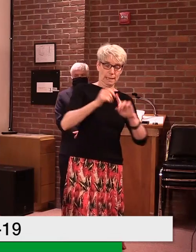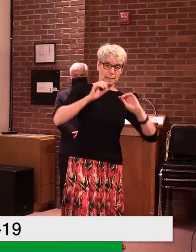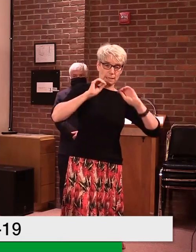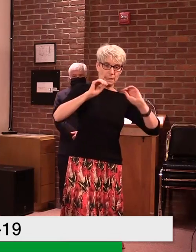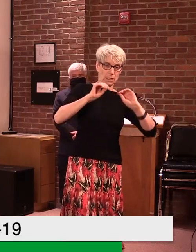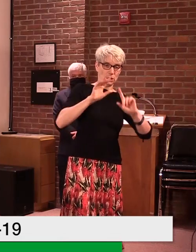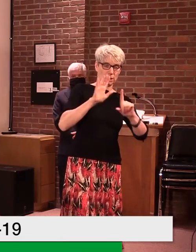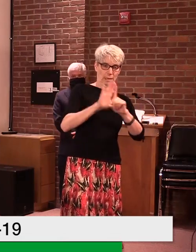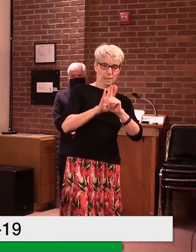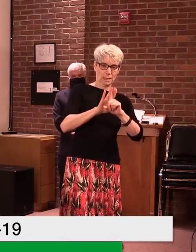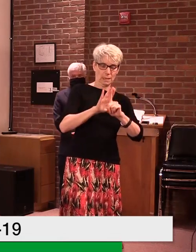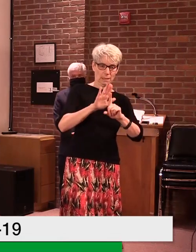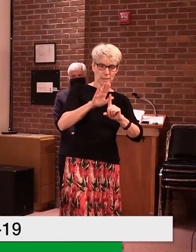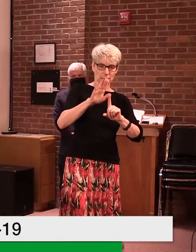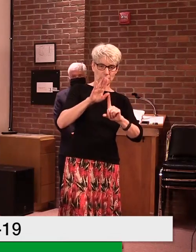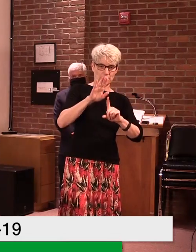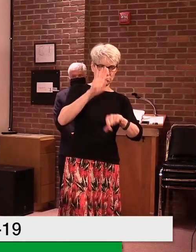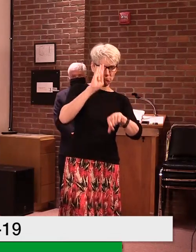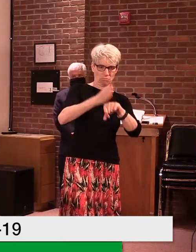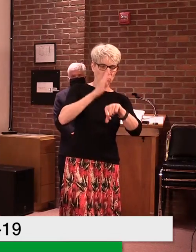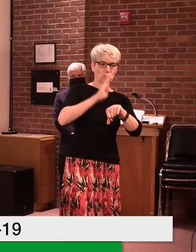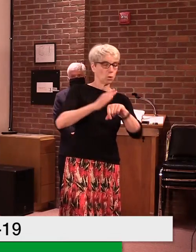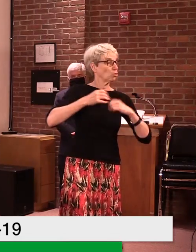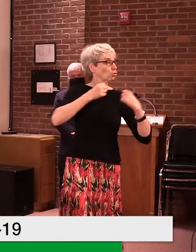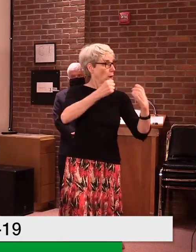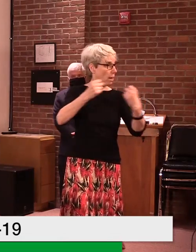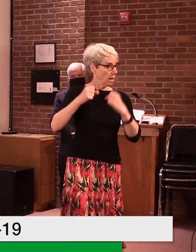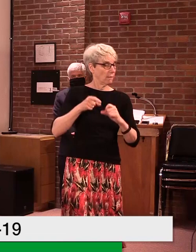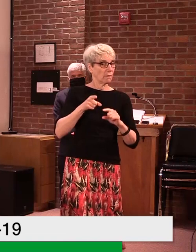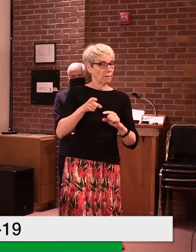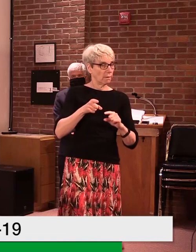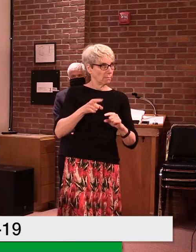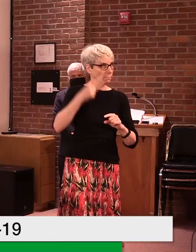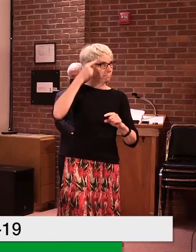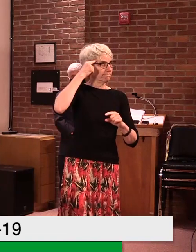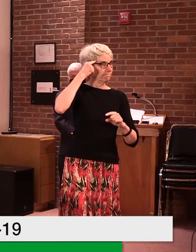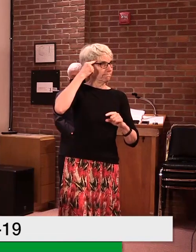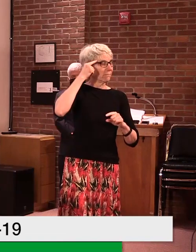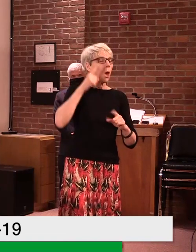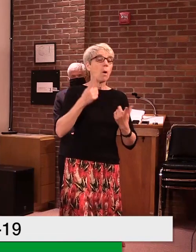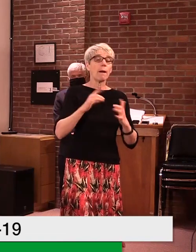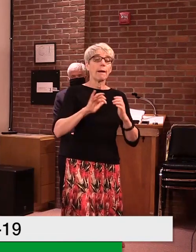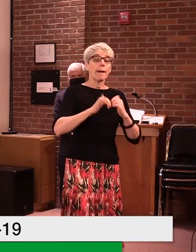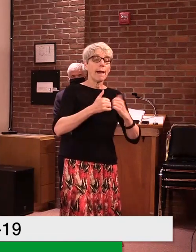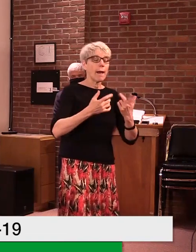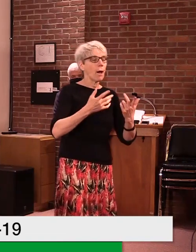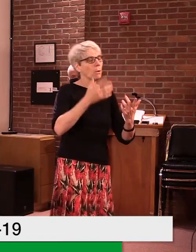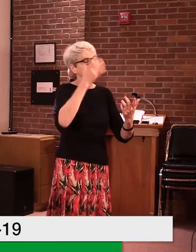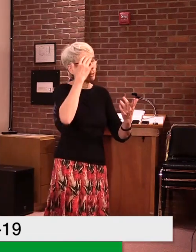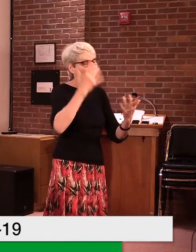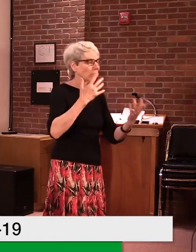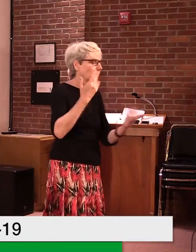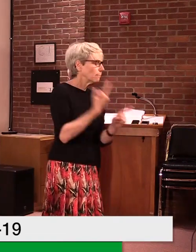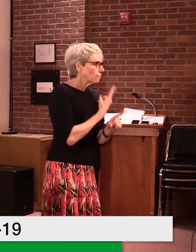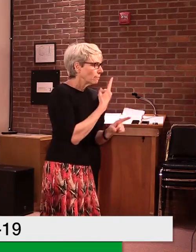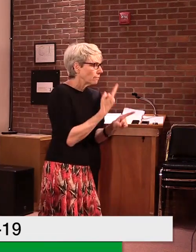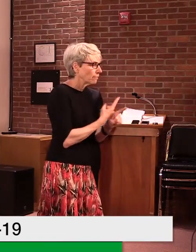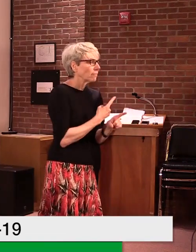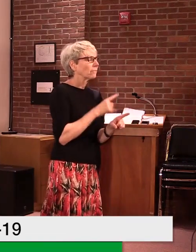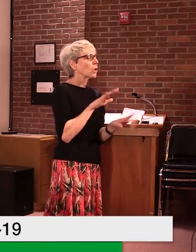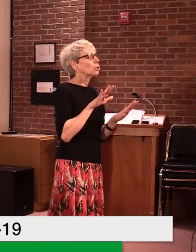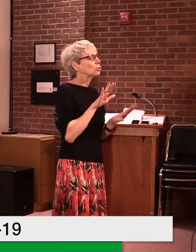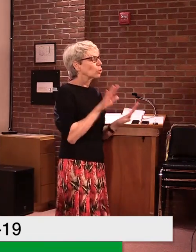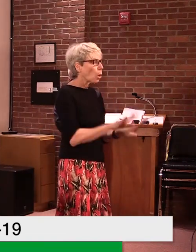his one of his kids to drive, that he would have to take, it wasn't just about, you know, going